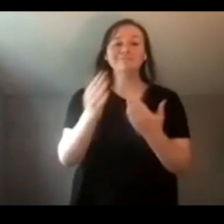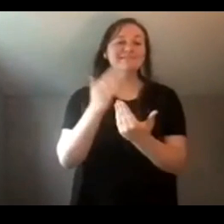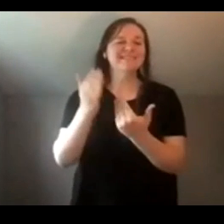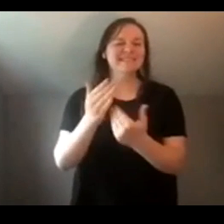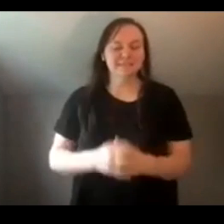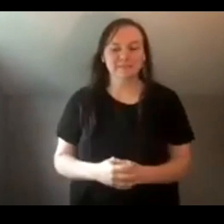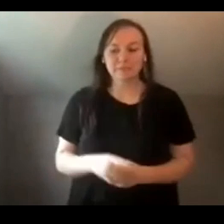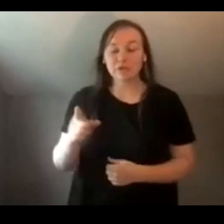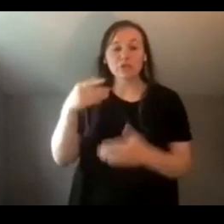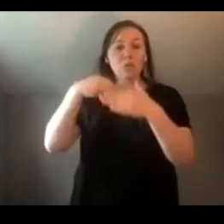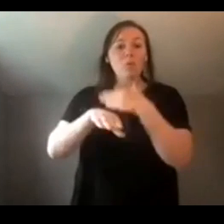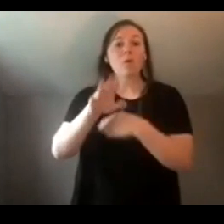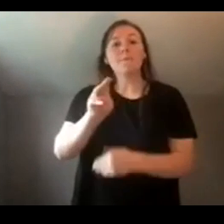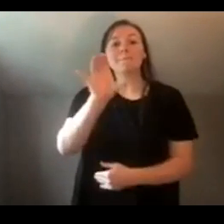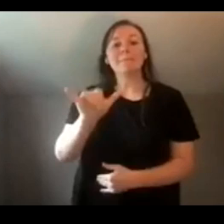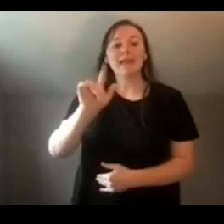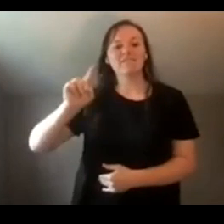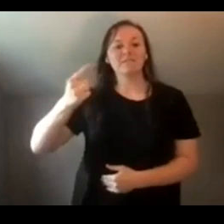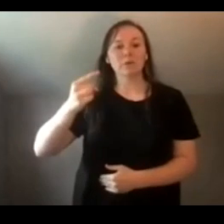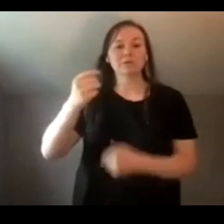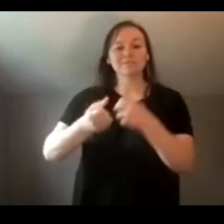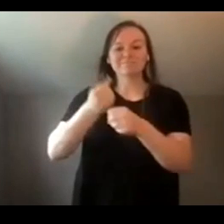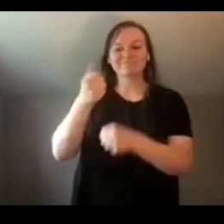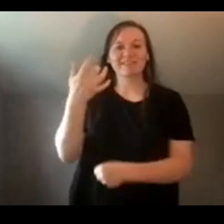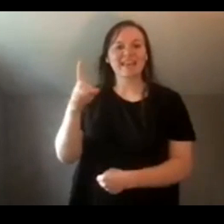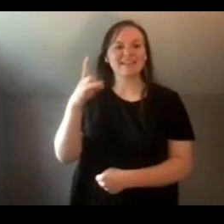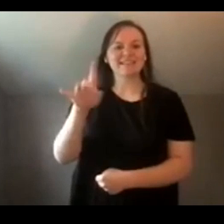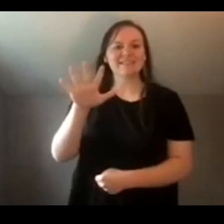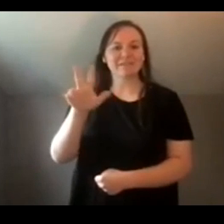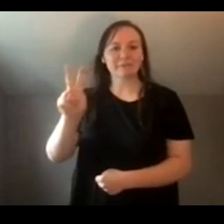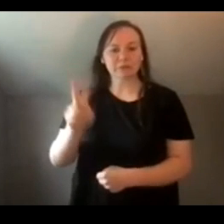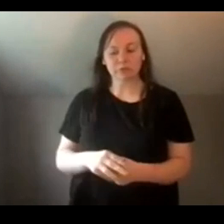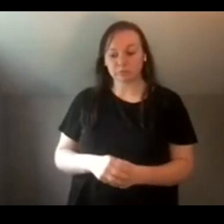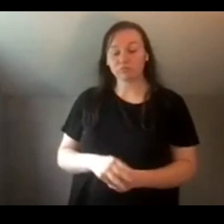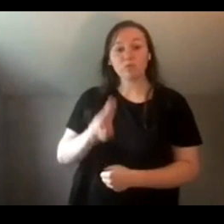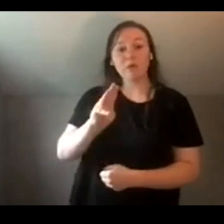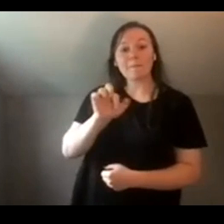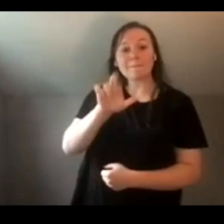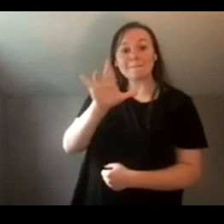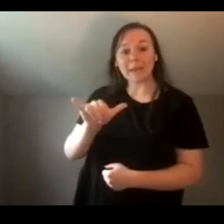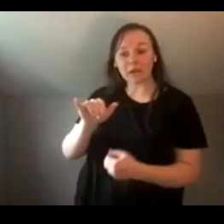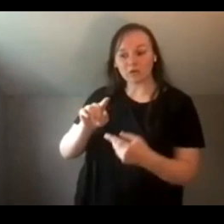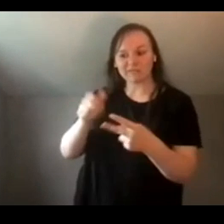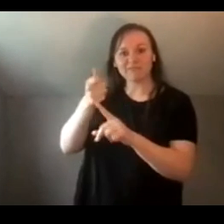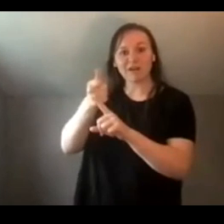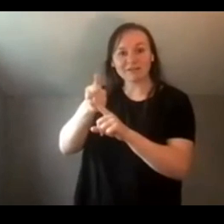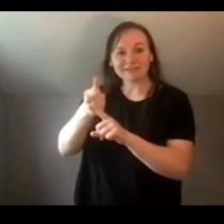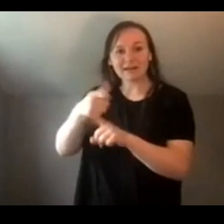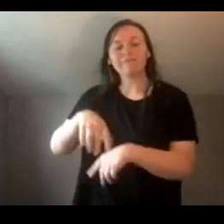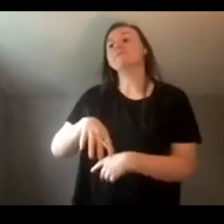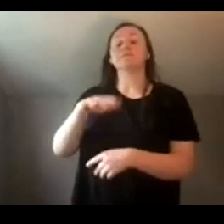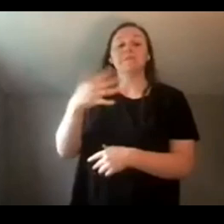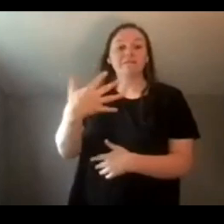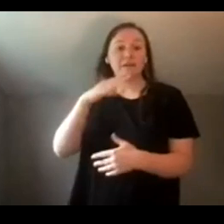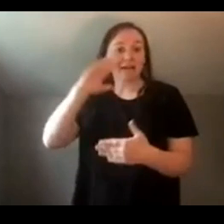1st, 1852. Mary, her 5 siblings, and her mother, Ori Ferguson,